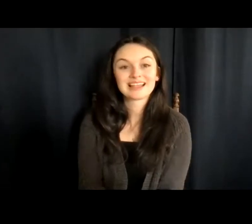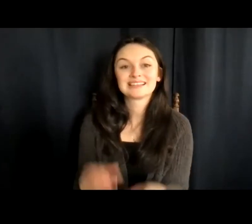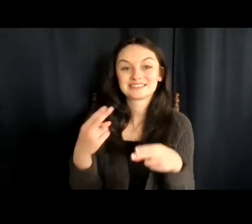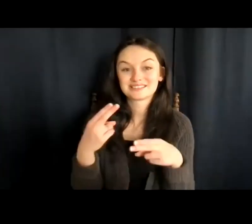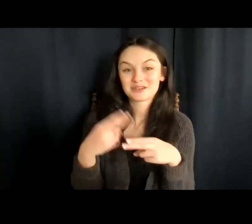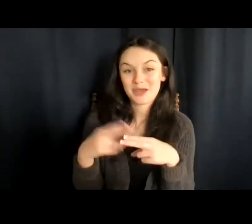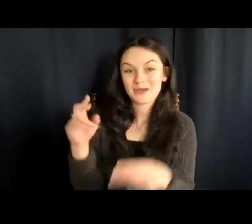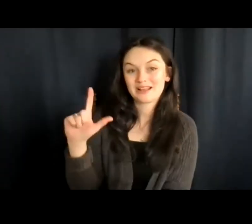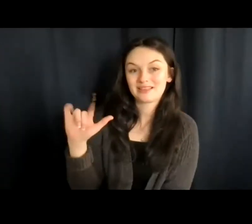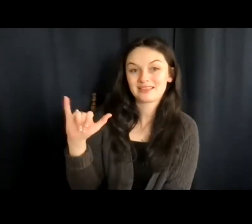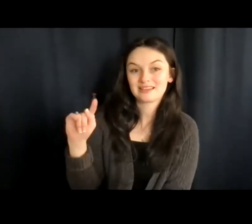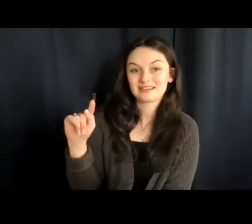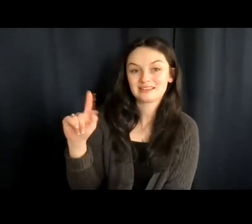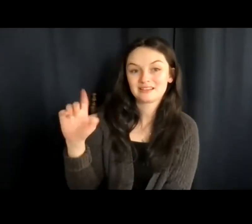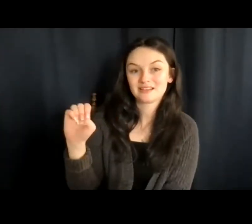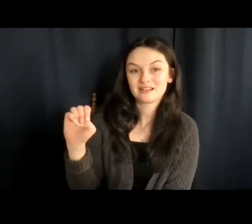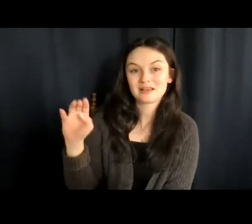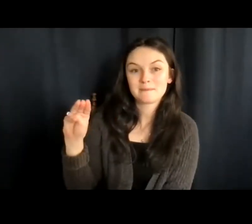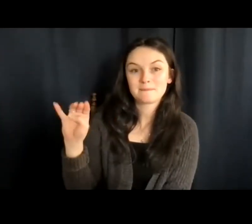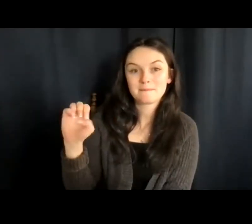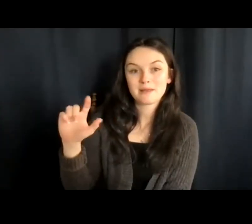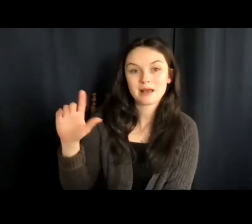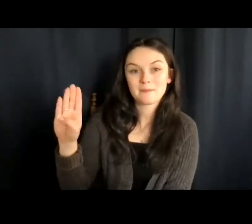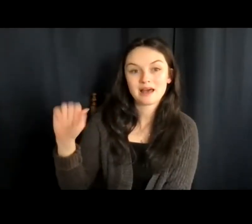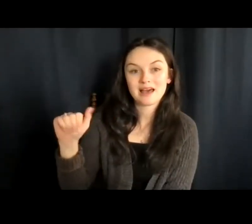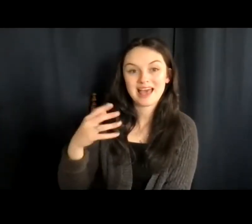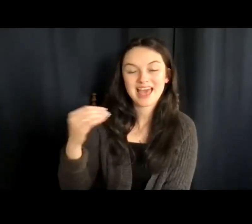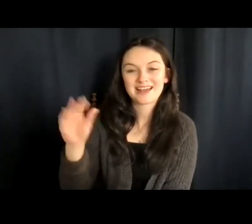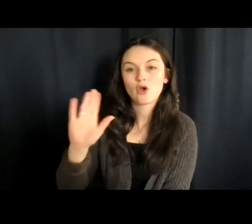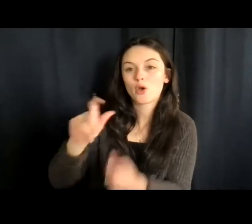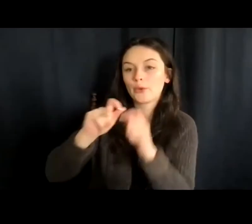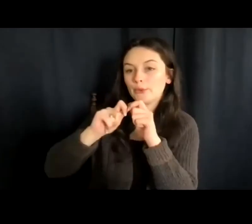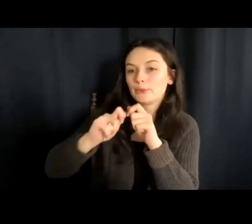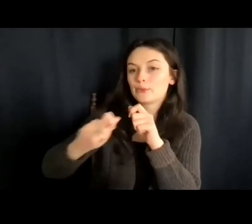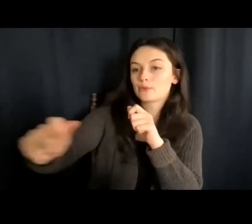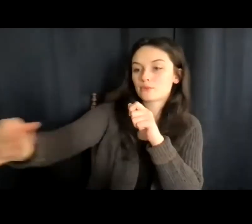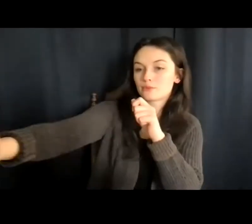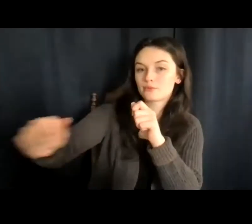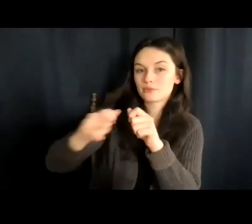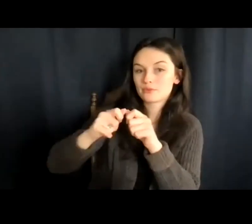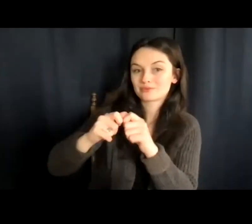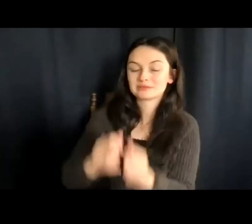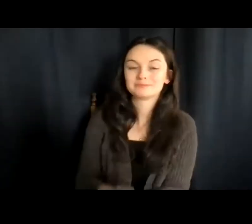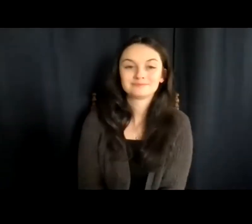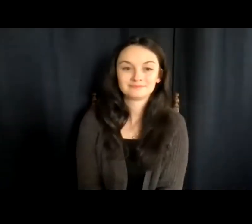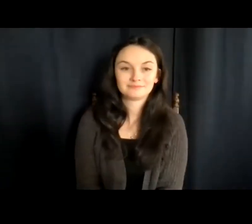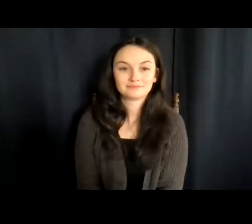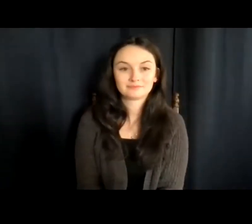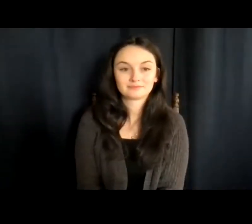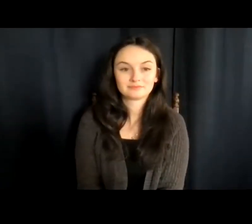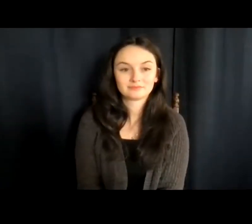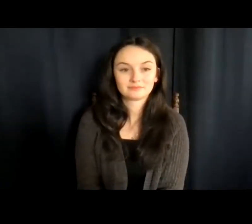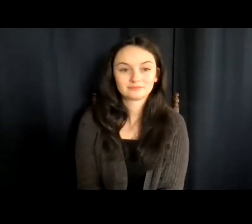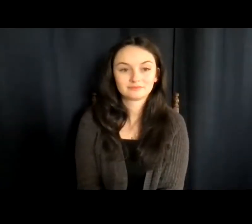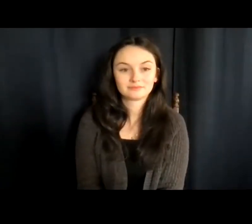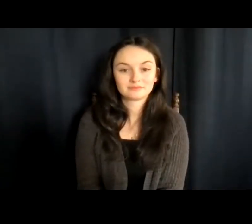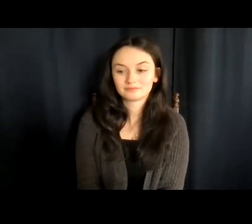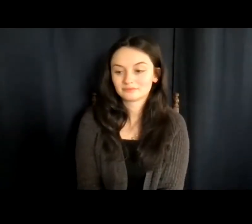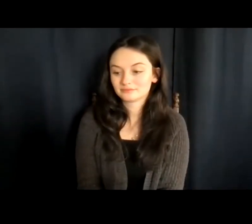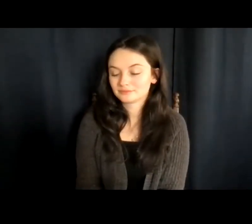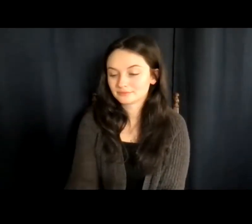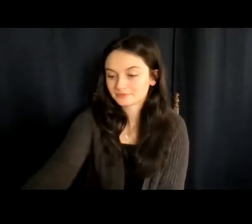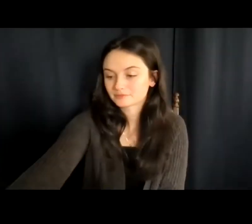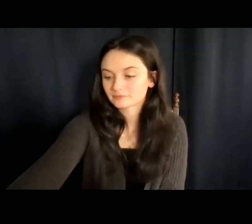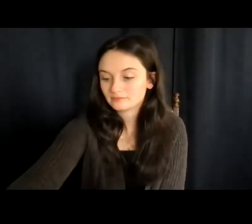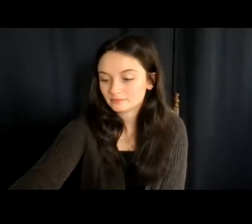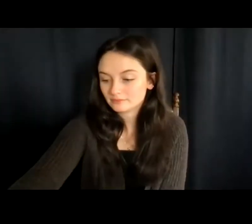Her Big Trombone. And this is written by Catherine Russell Brown and illustrated by Frank Morrison.